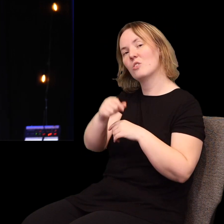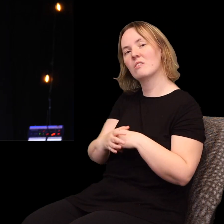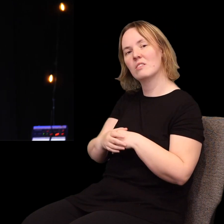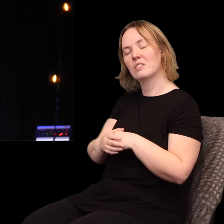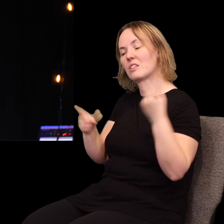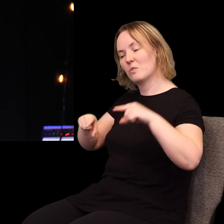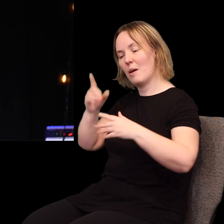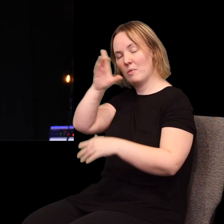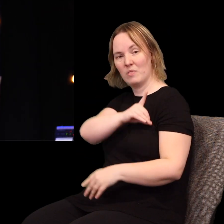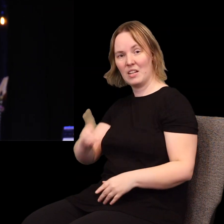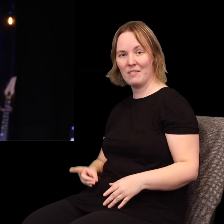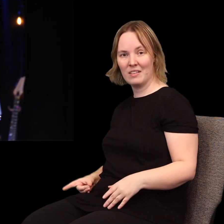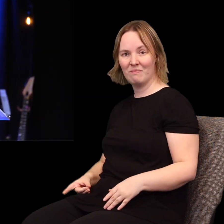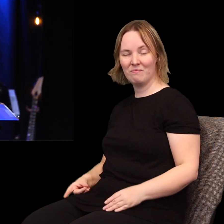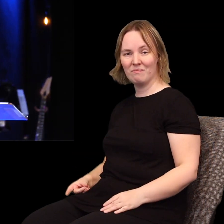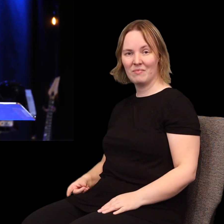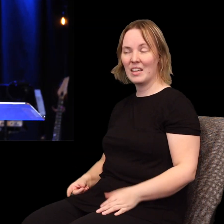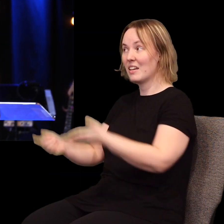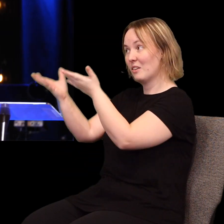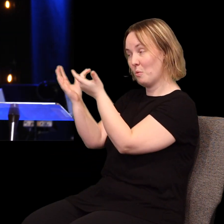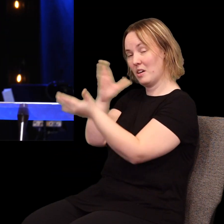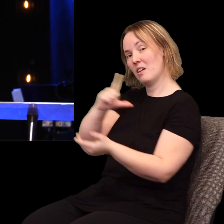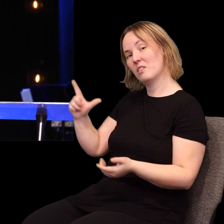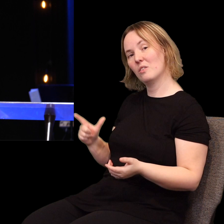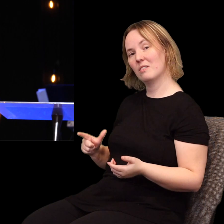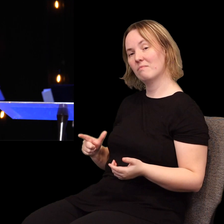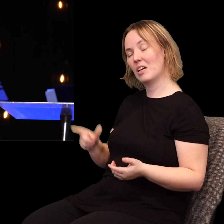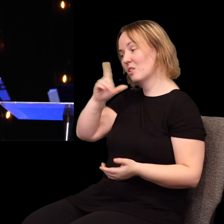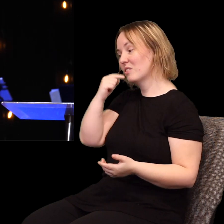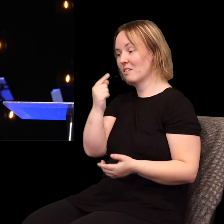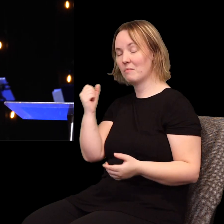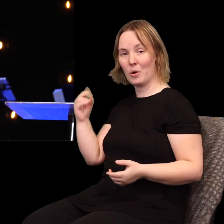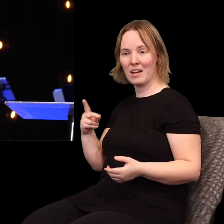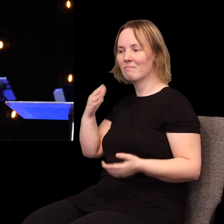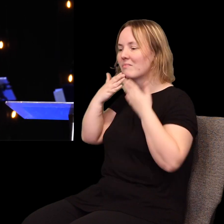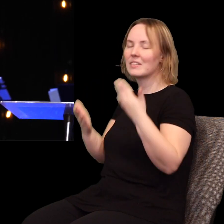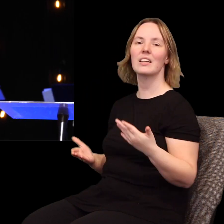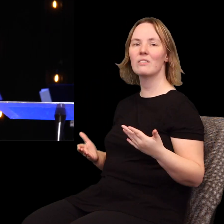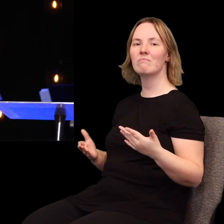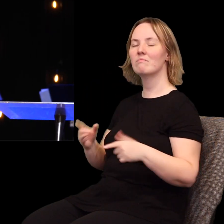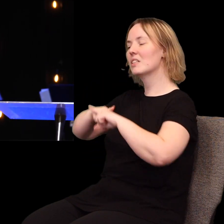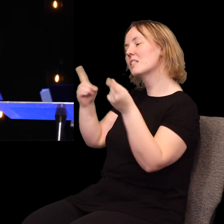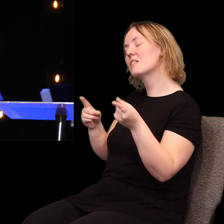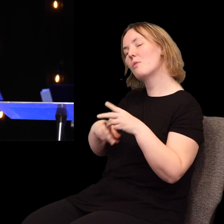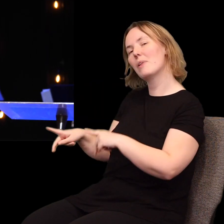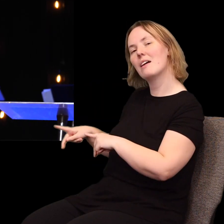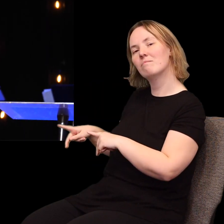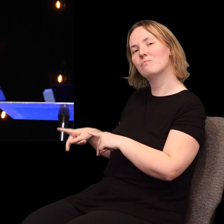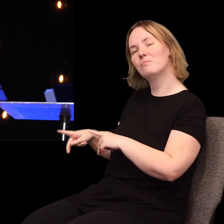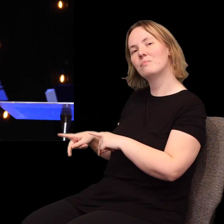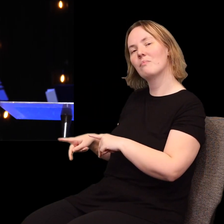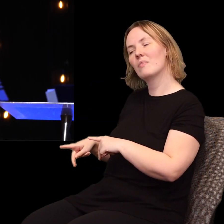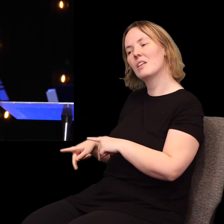you to. That's what happened with David. Because what he did was he waited on the Lord, and the Lord said, David, okay, thank you for checking it again because I got a different plan this